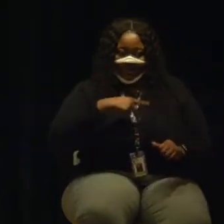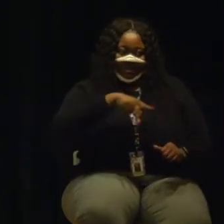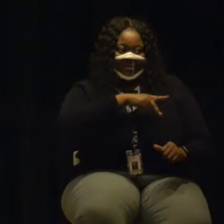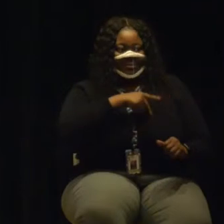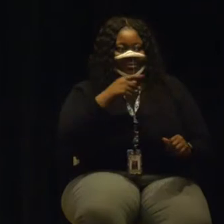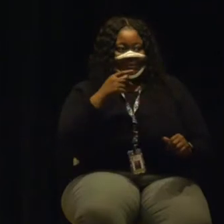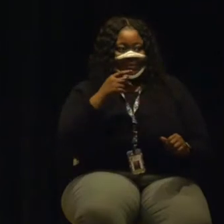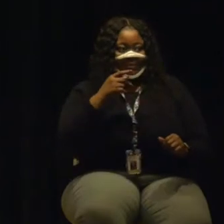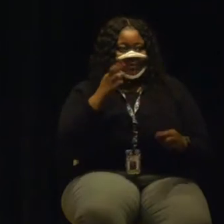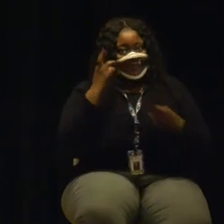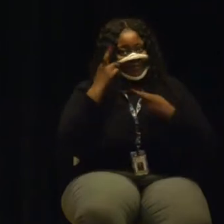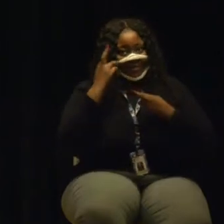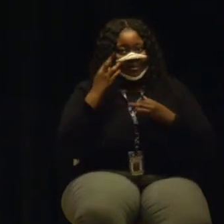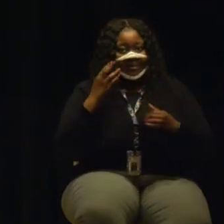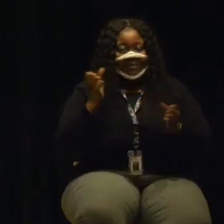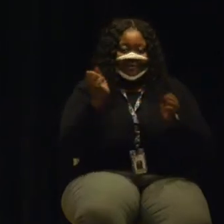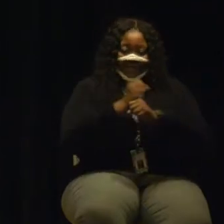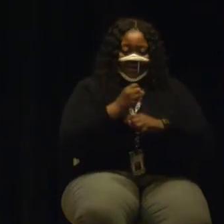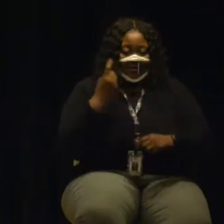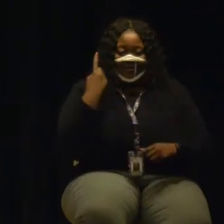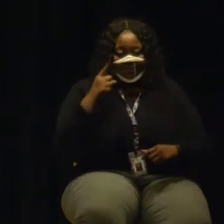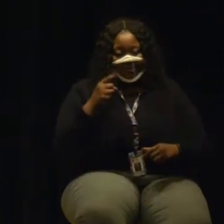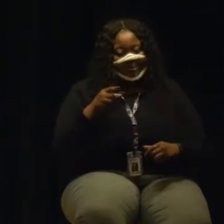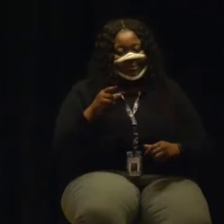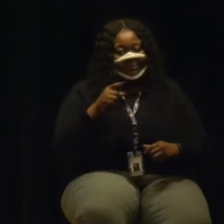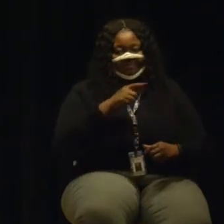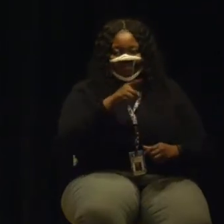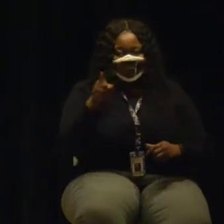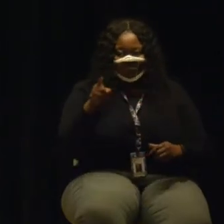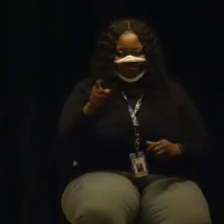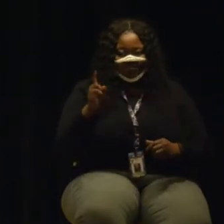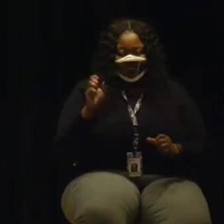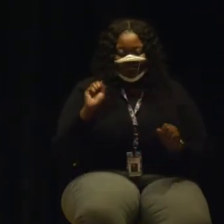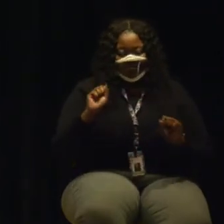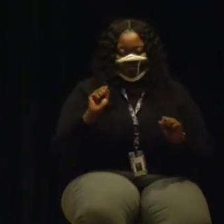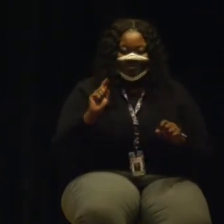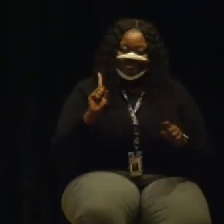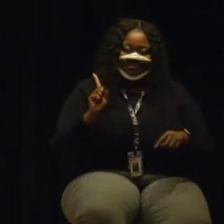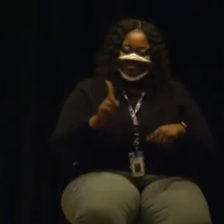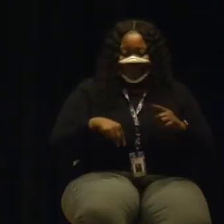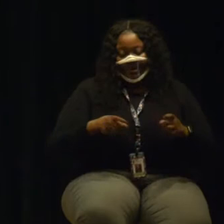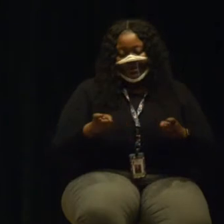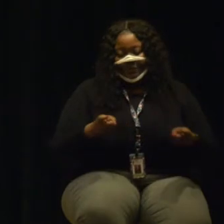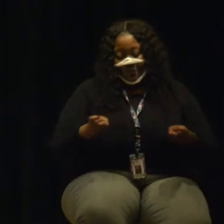families who look at him a certain way. You know, it's like in a very simple